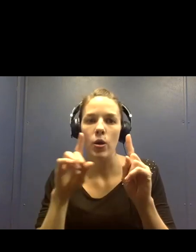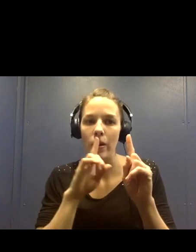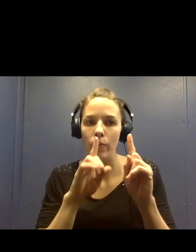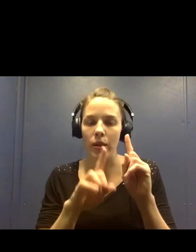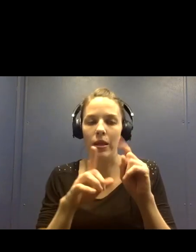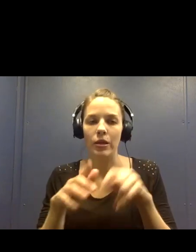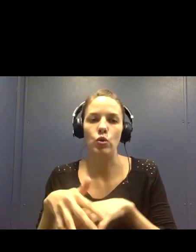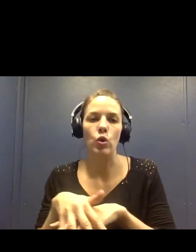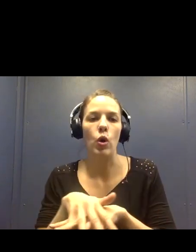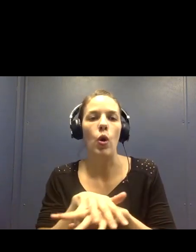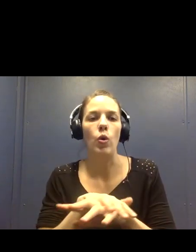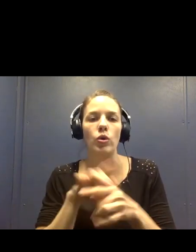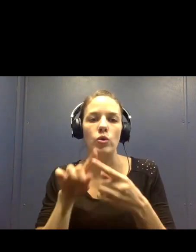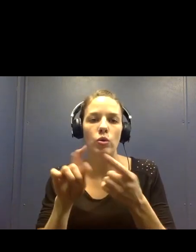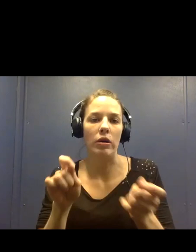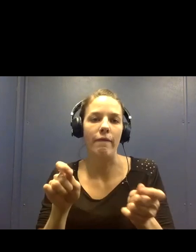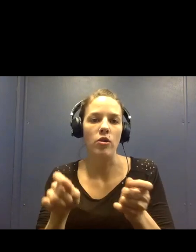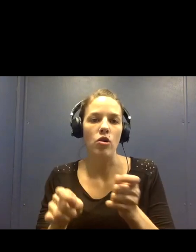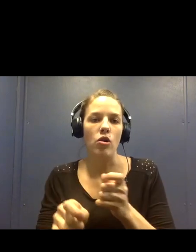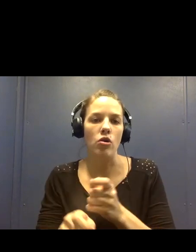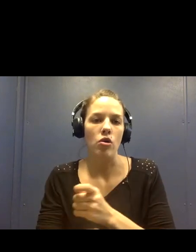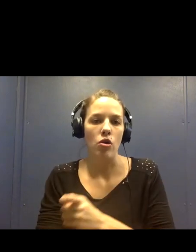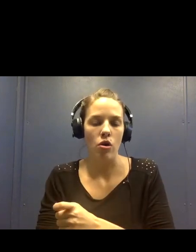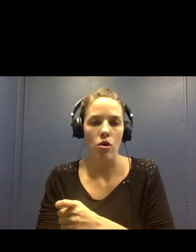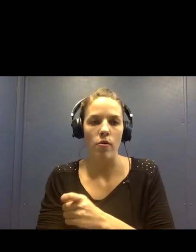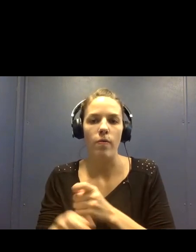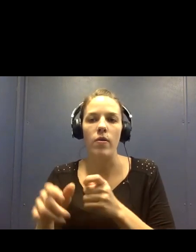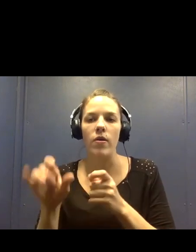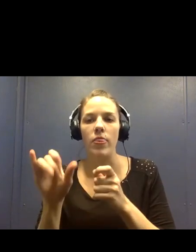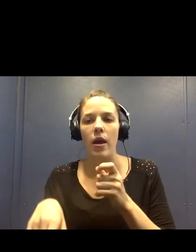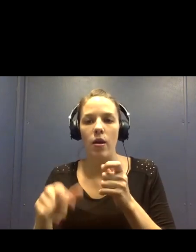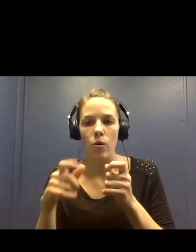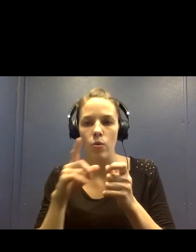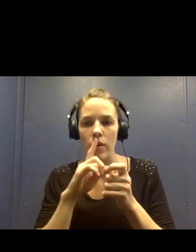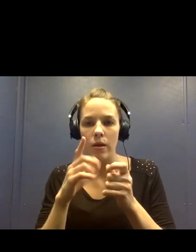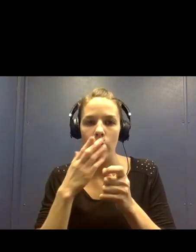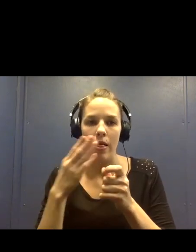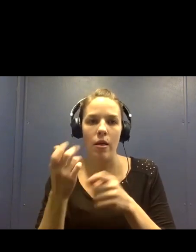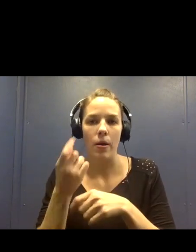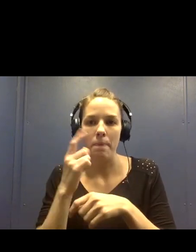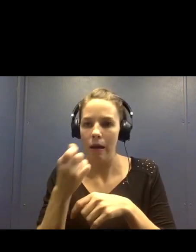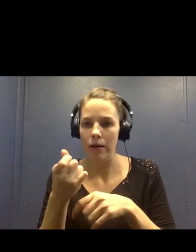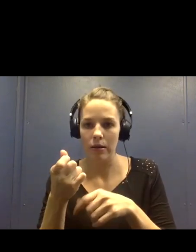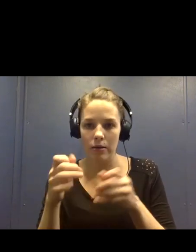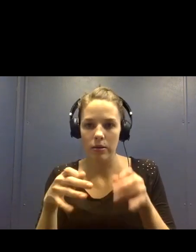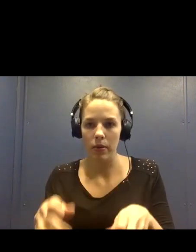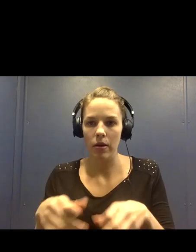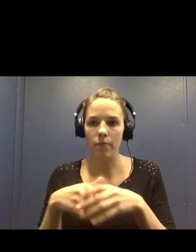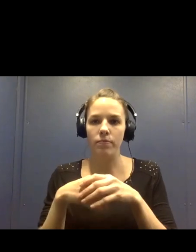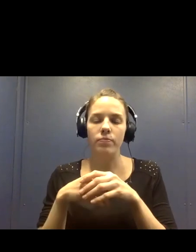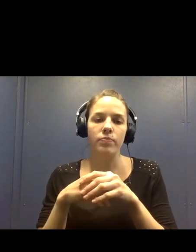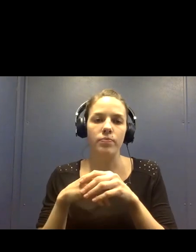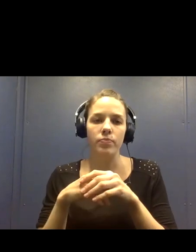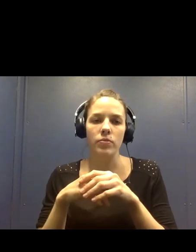slower to evolve this way for reasons that are well understood that I'm not going to get into. Perhaps half